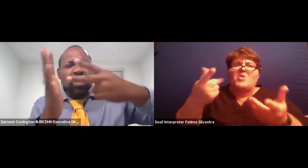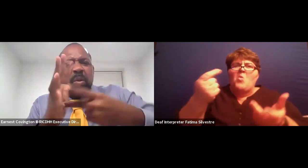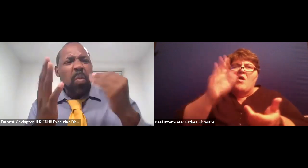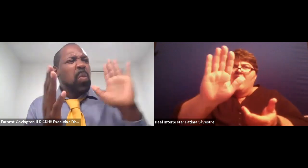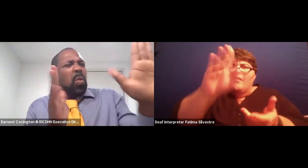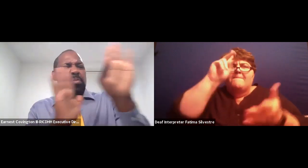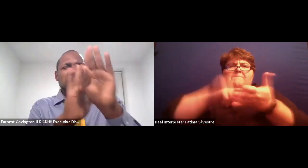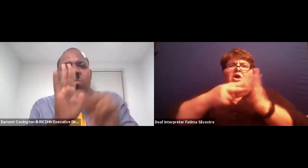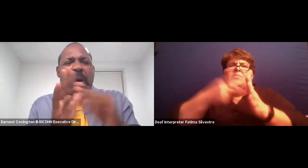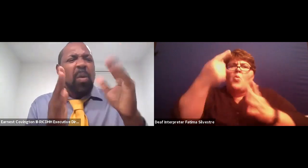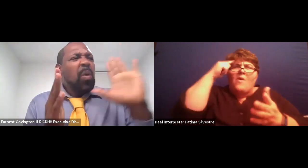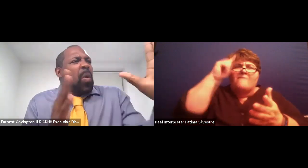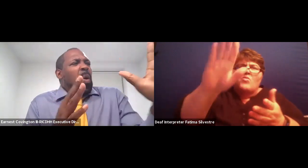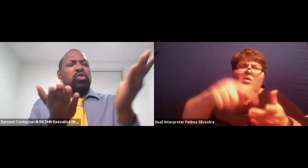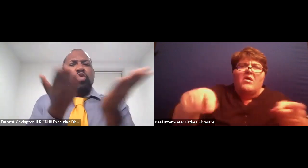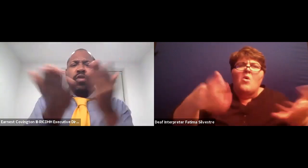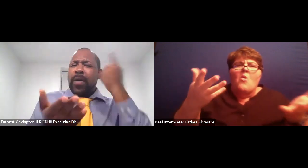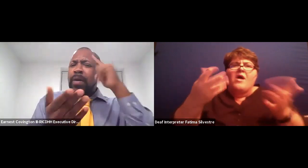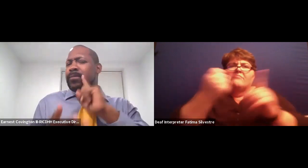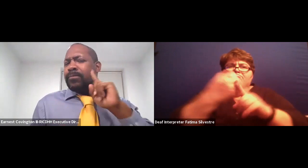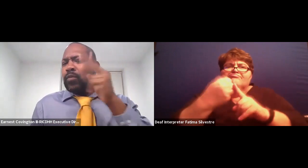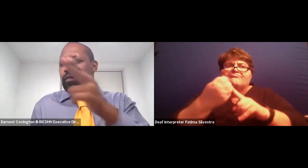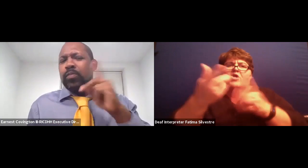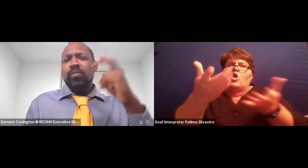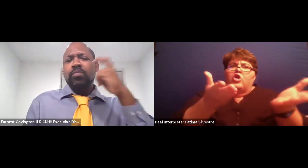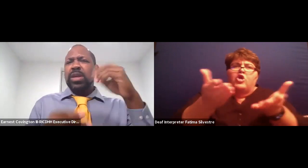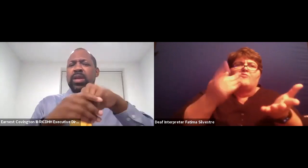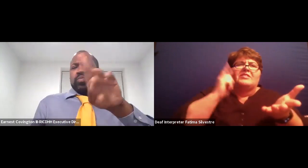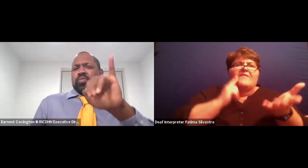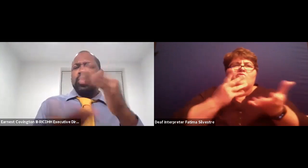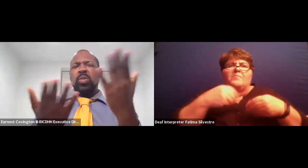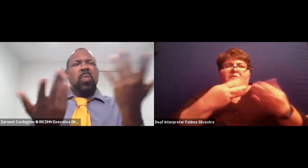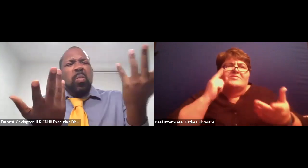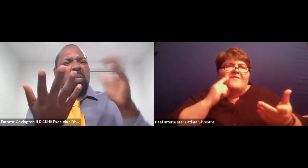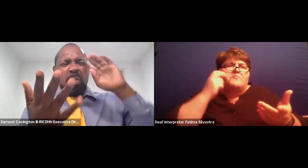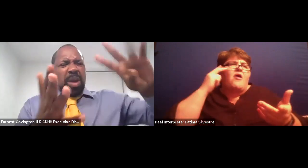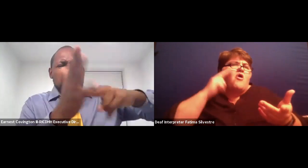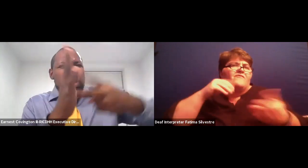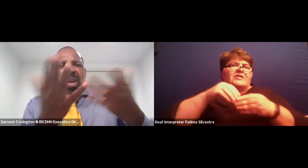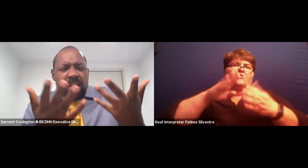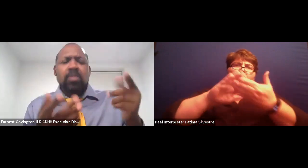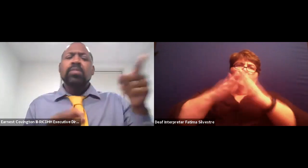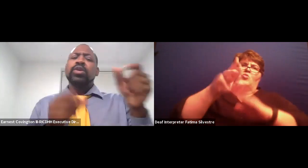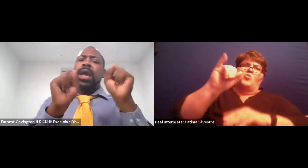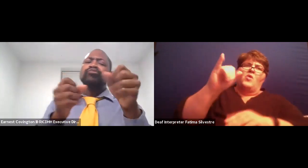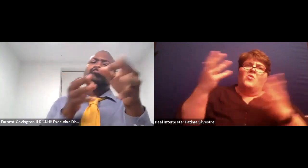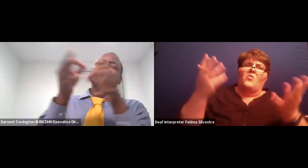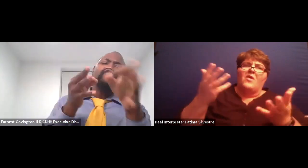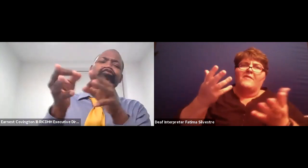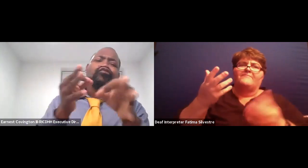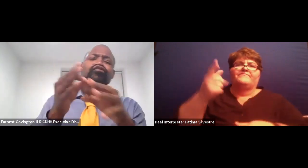at all the different displays and learn about services and learn about options for deaf, hard of hearing, and deaf-blind